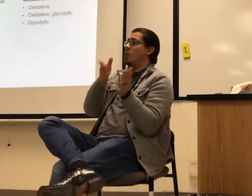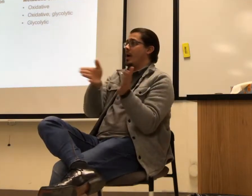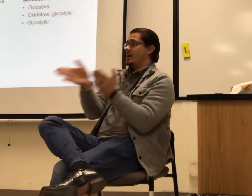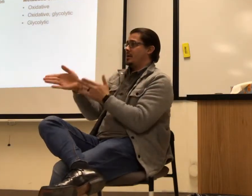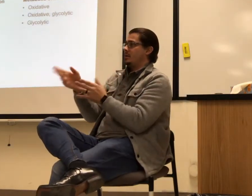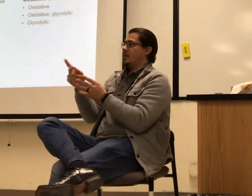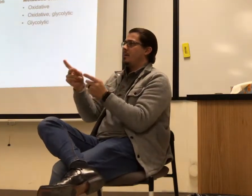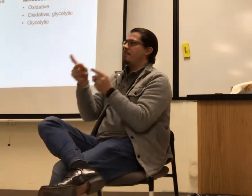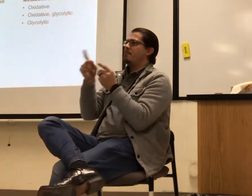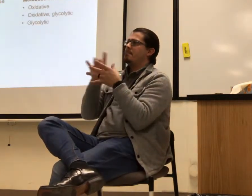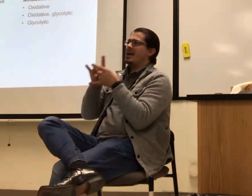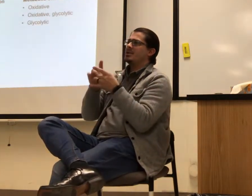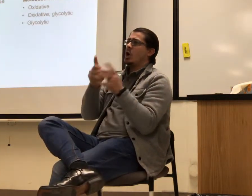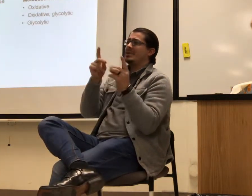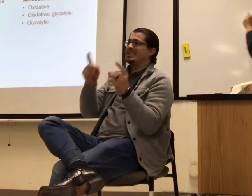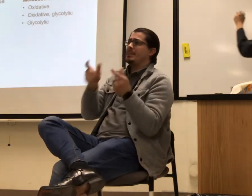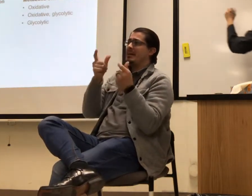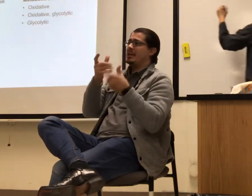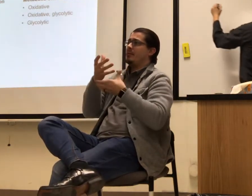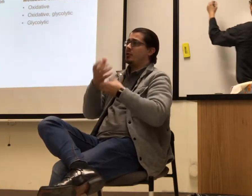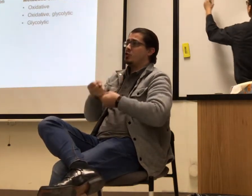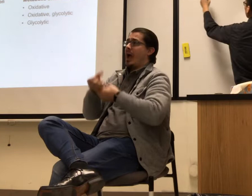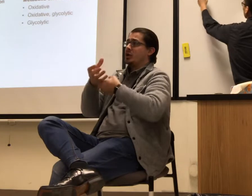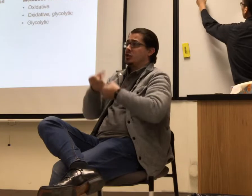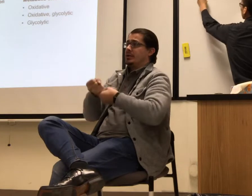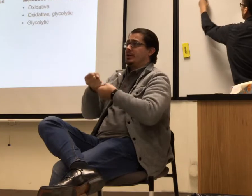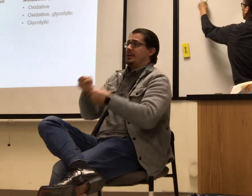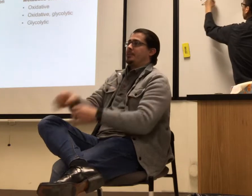upon speed of contraction.